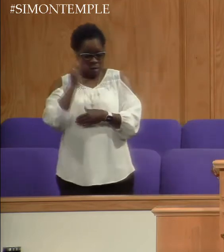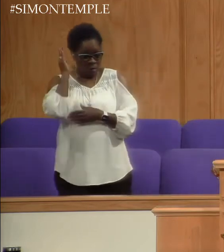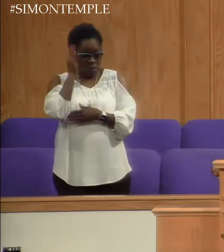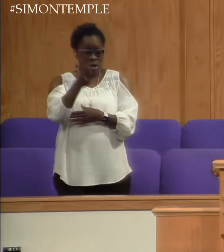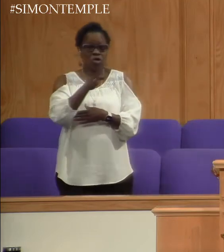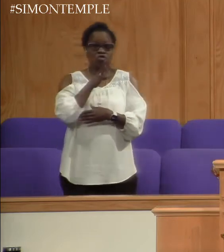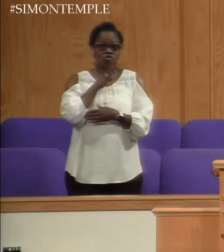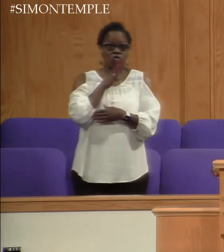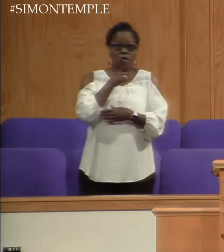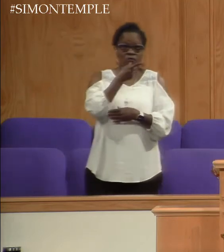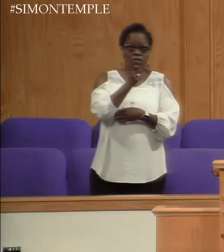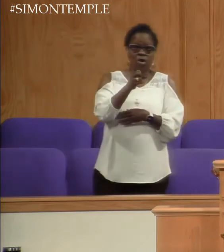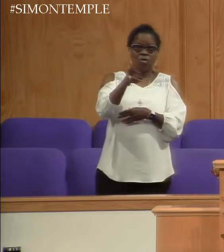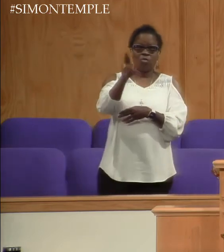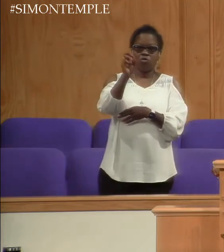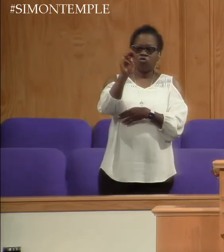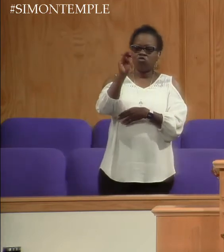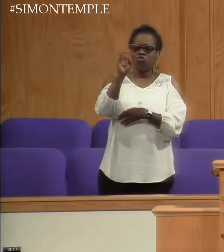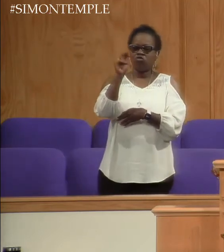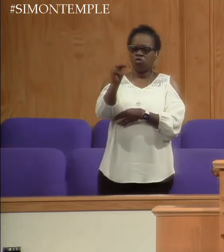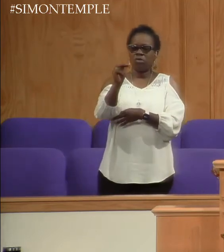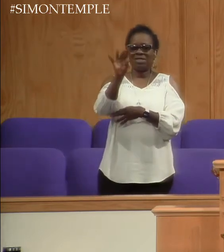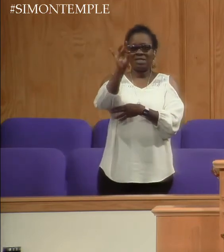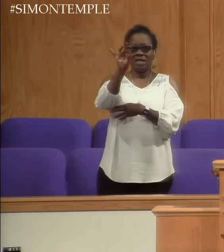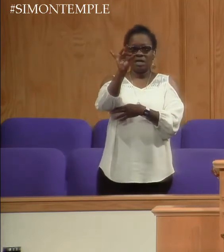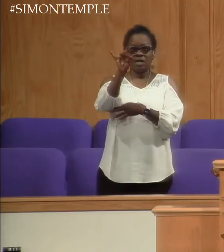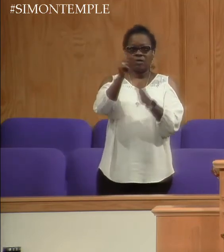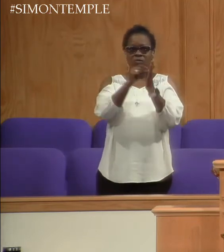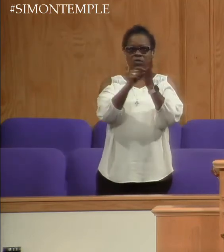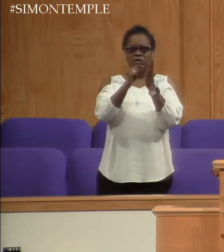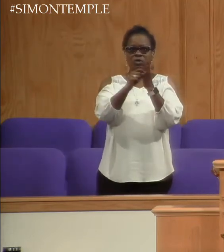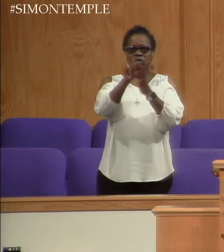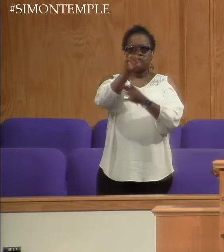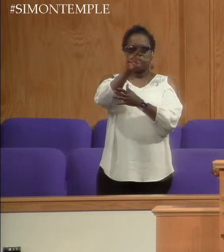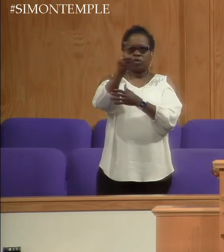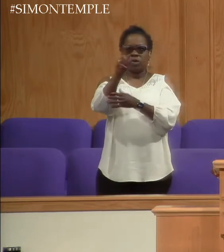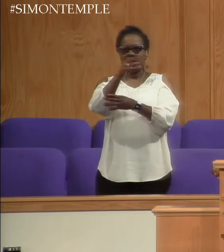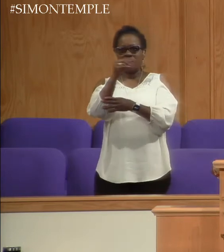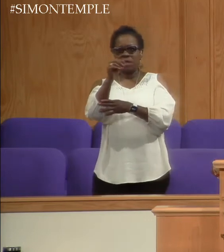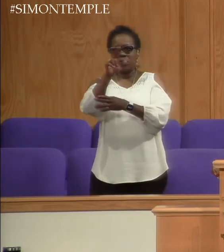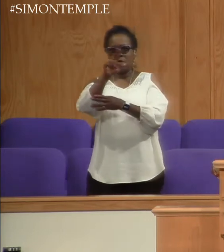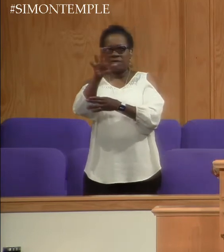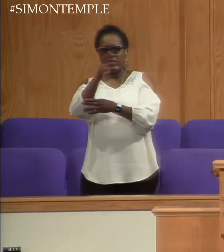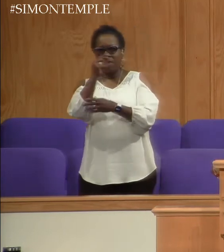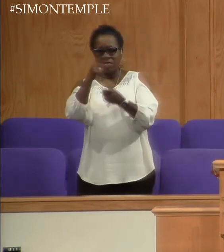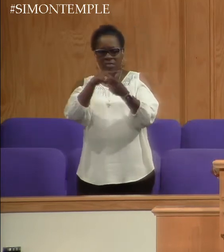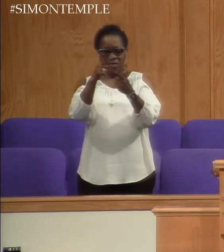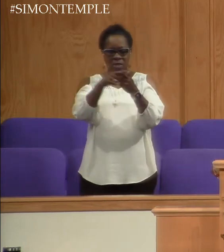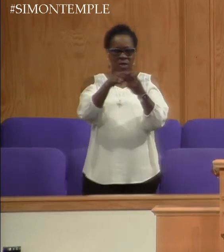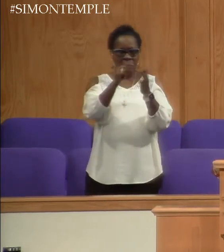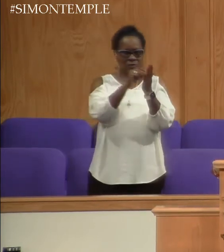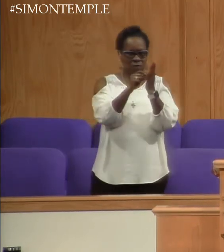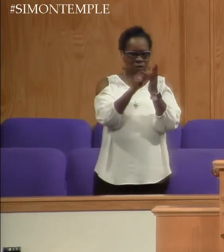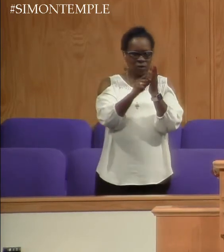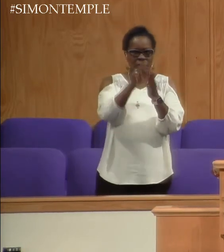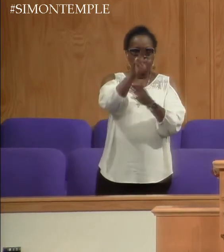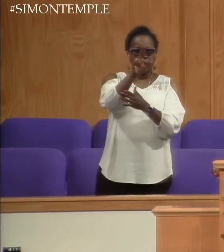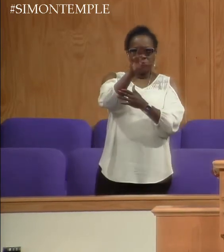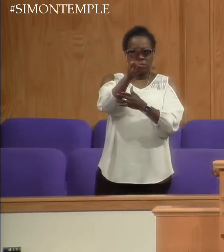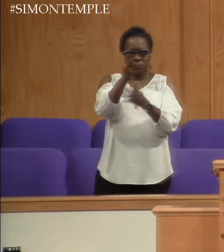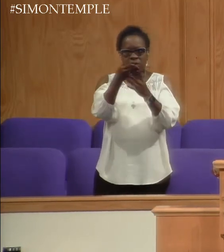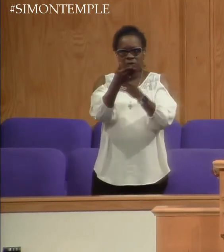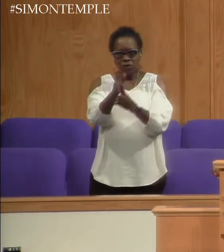beginning at verses 31 through 35. And then verses 37 through